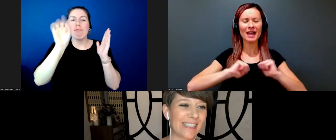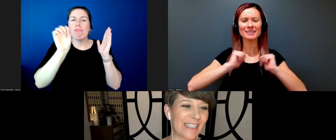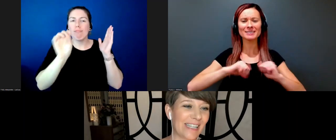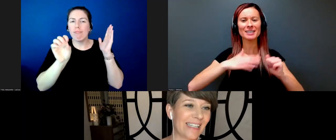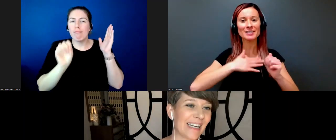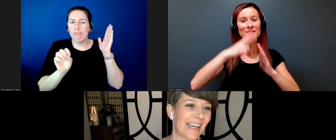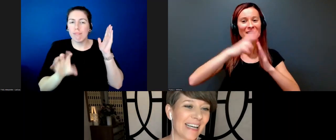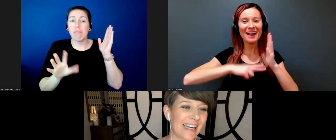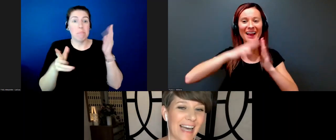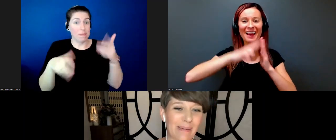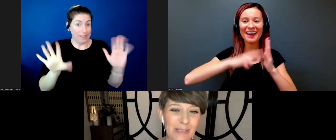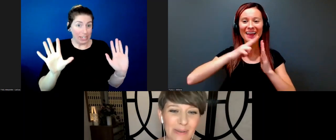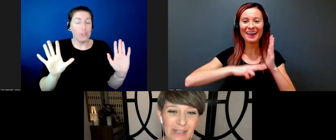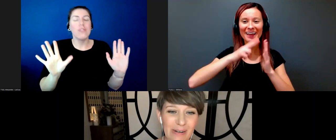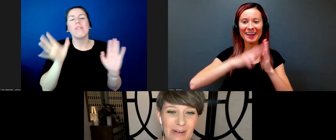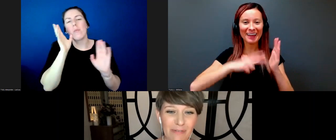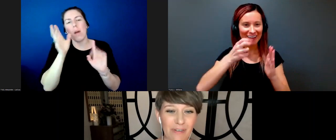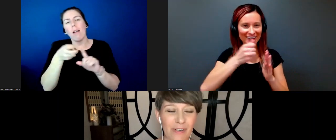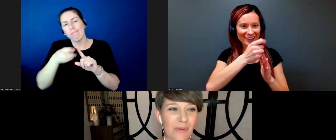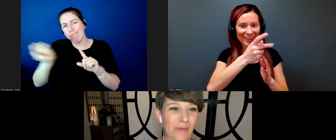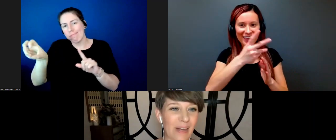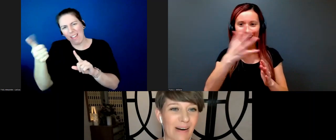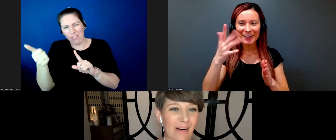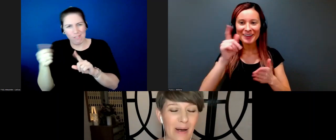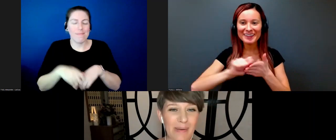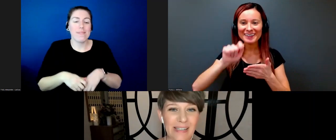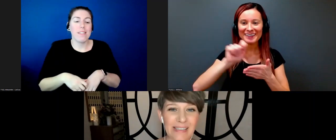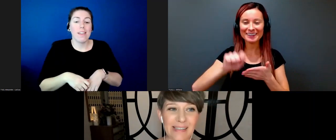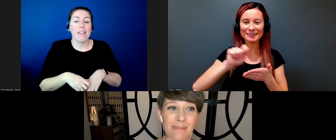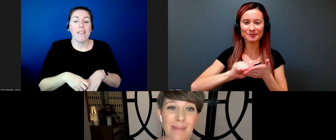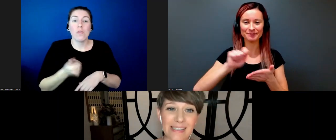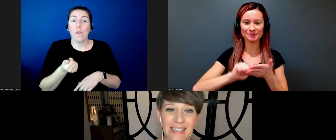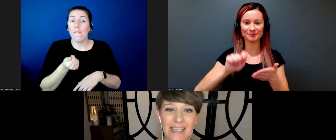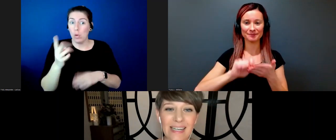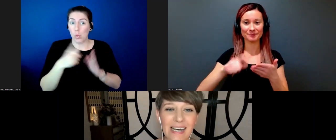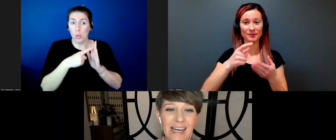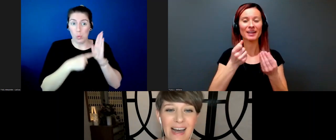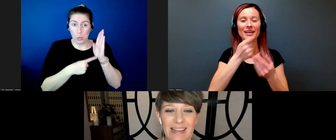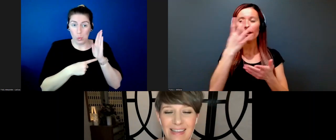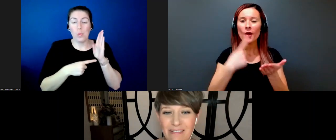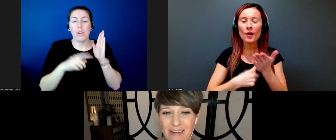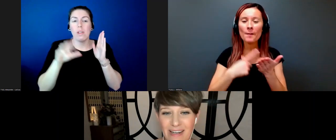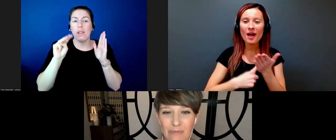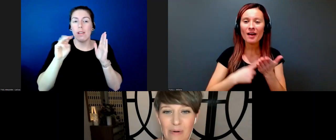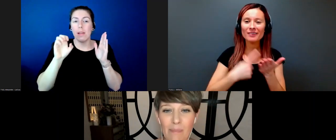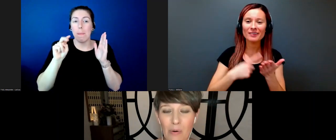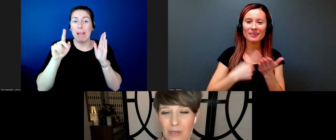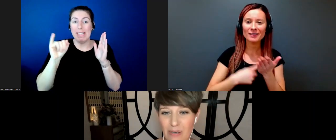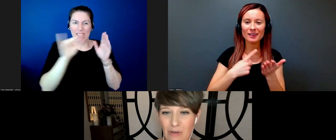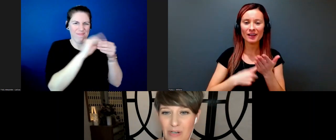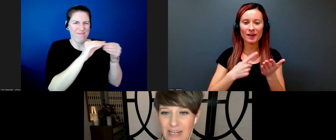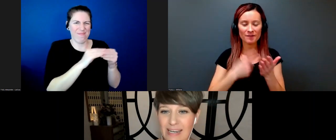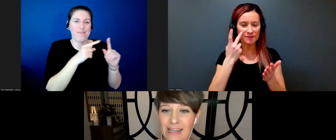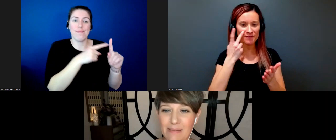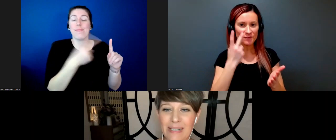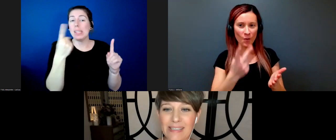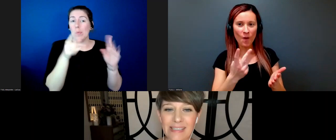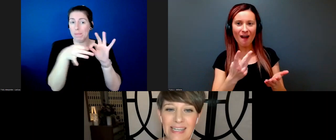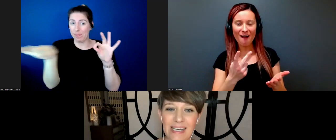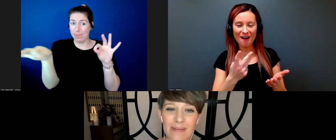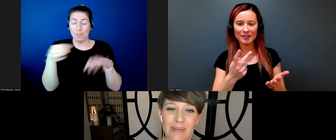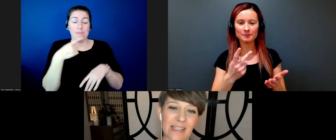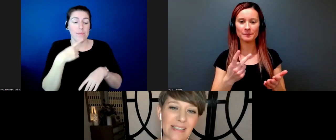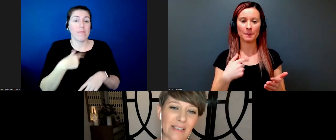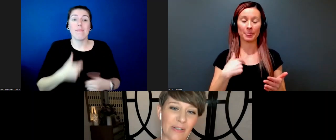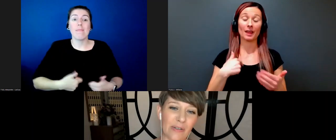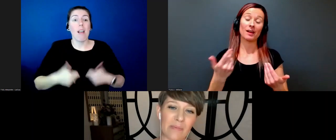transition. So here are a few that are coming into the Menti. I live in a remote community in